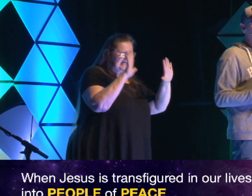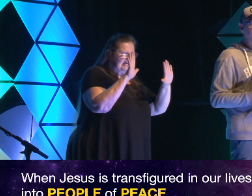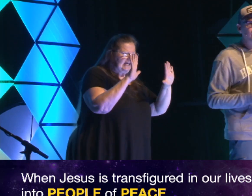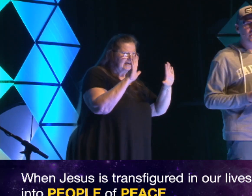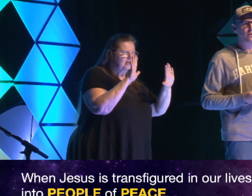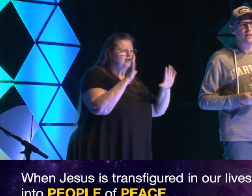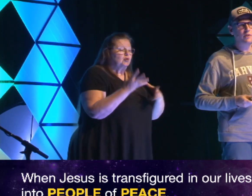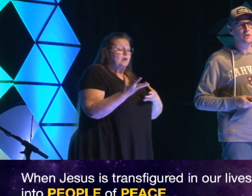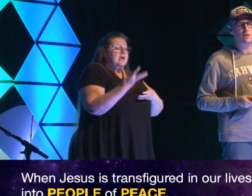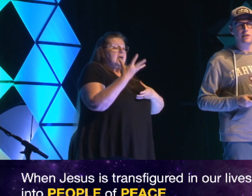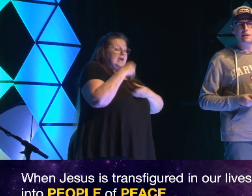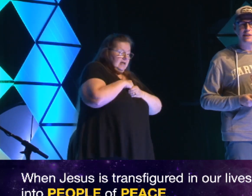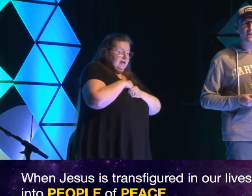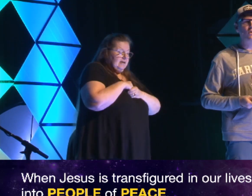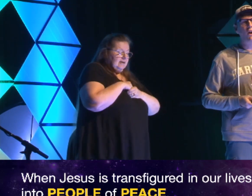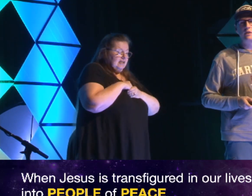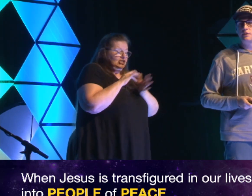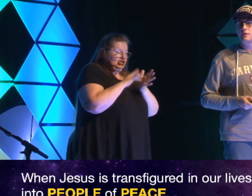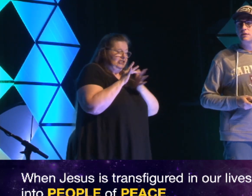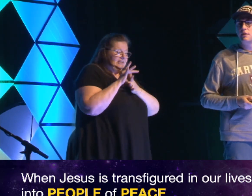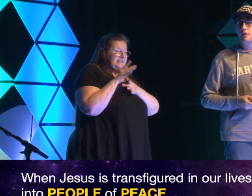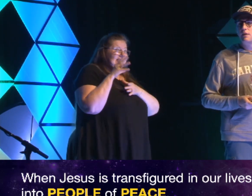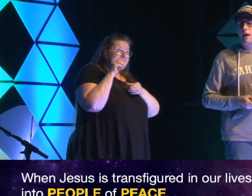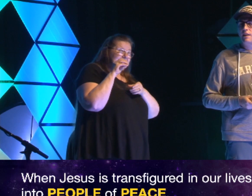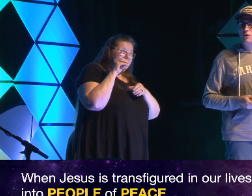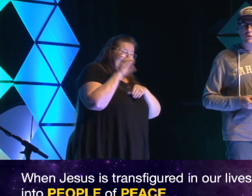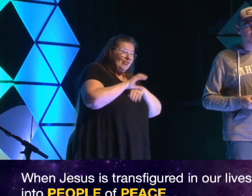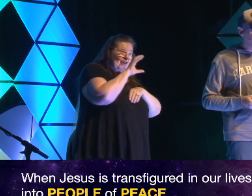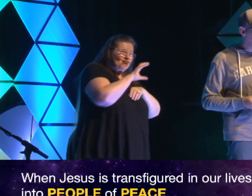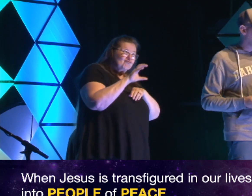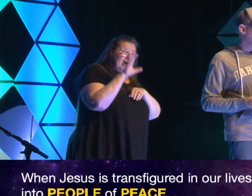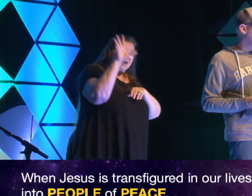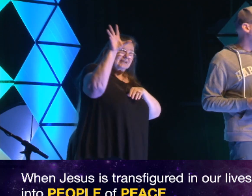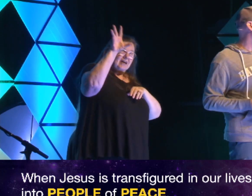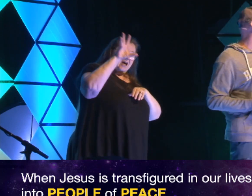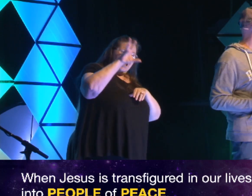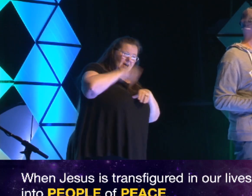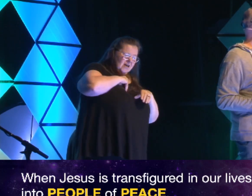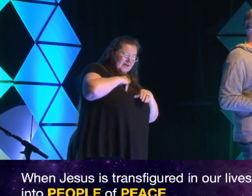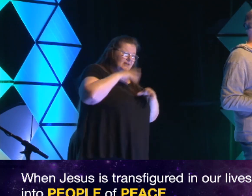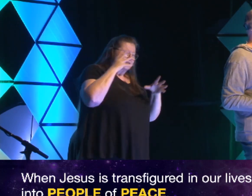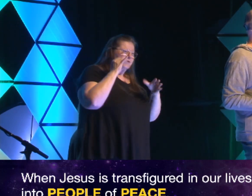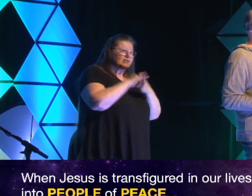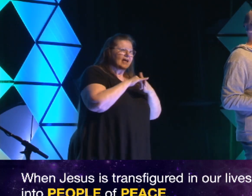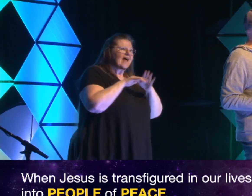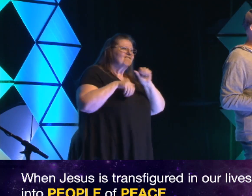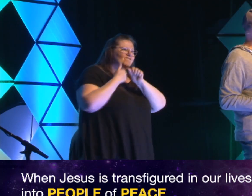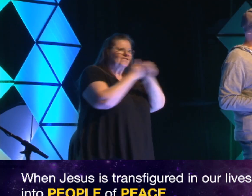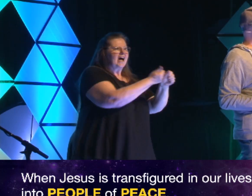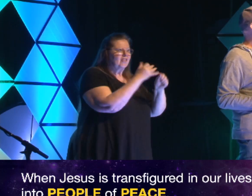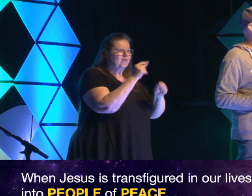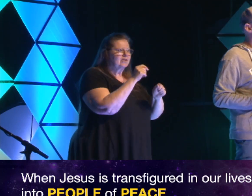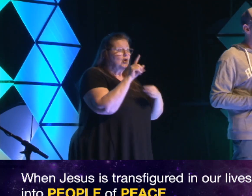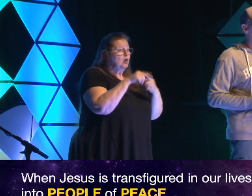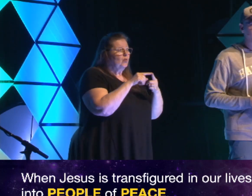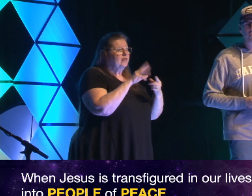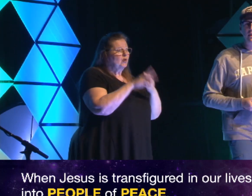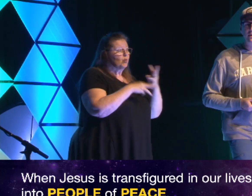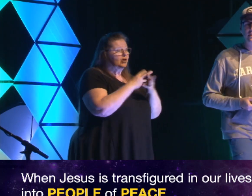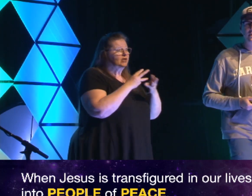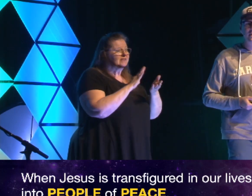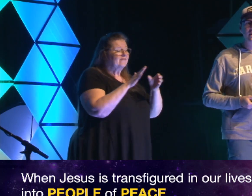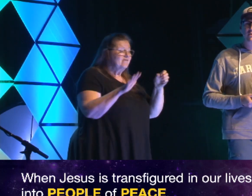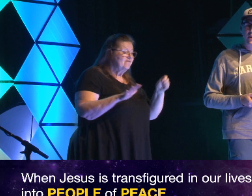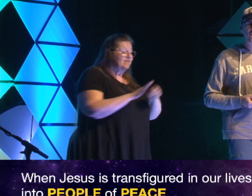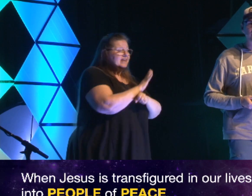actually experience a transfigured Jesus at the cross and then choose to follow that way. And when the world is filled with people of